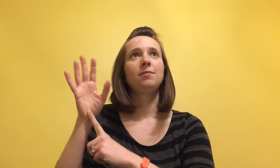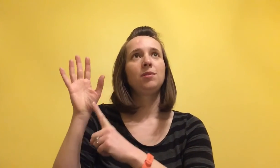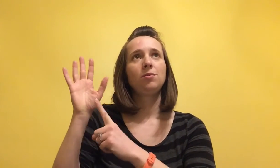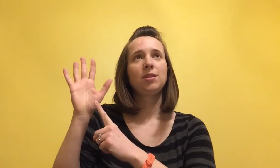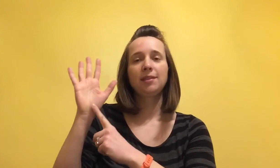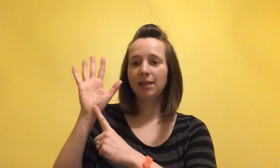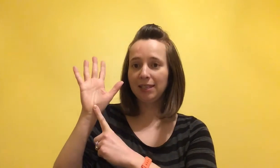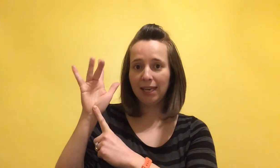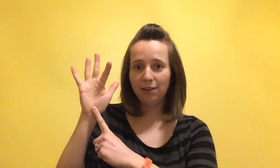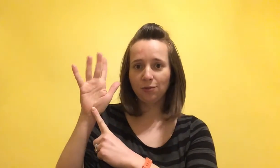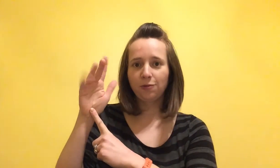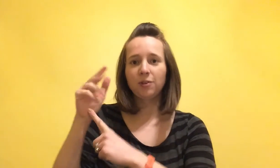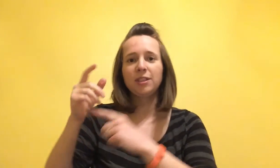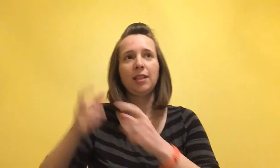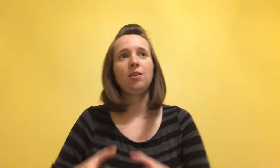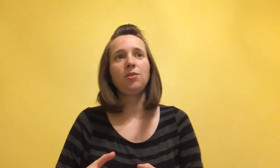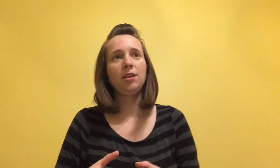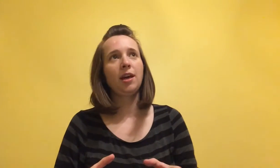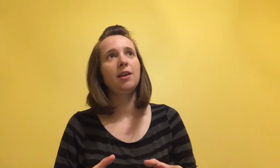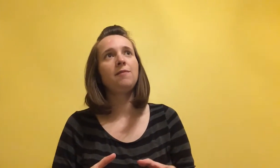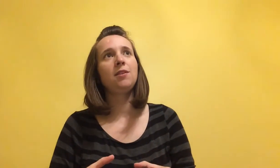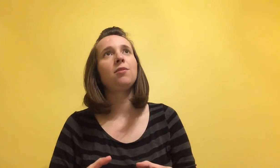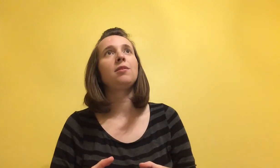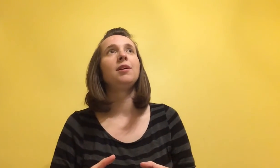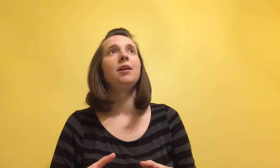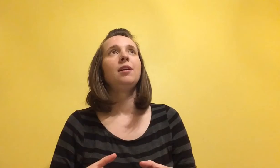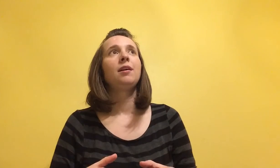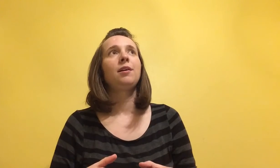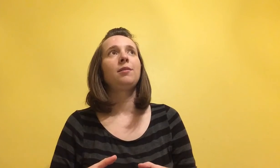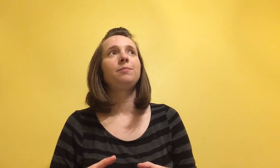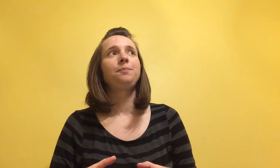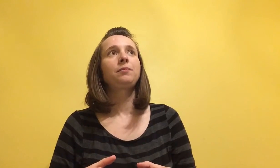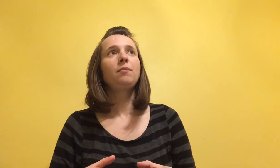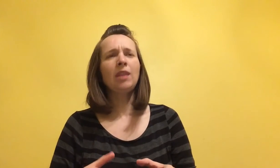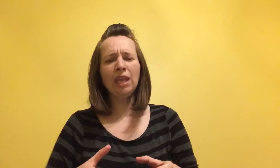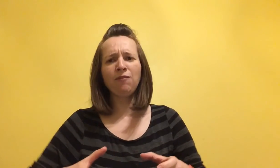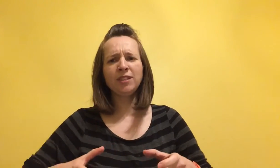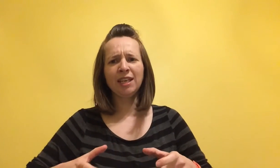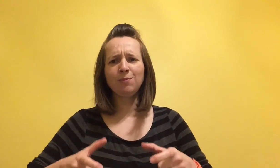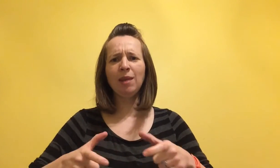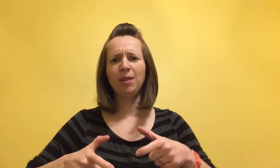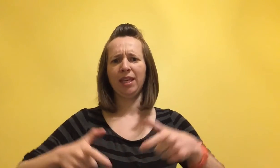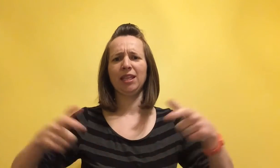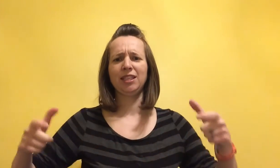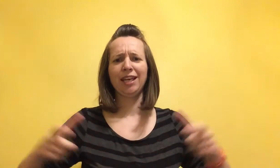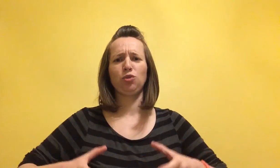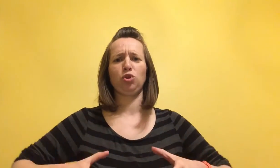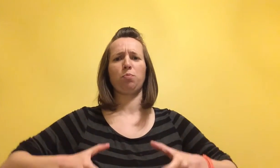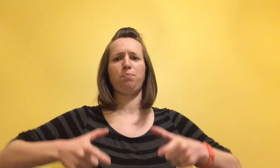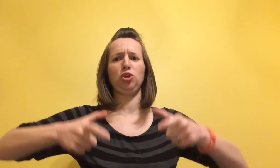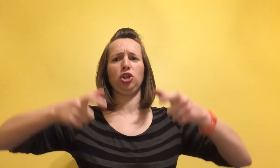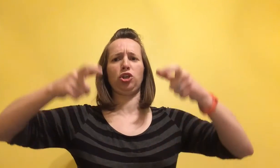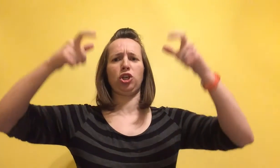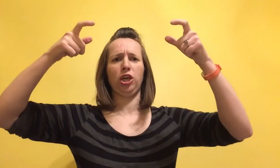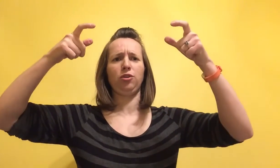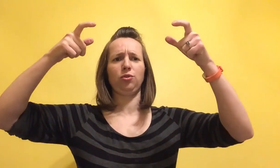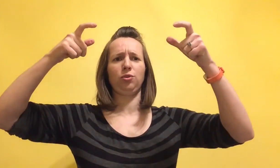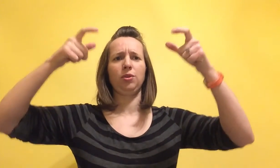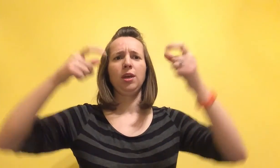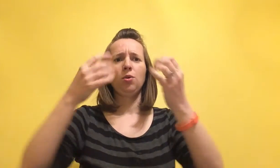you sign candle first, and then you can kind of either emphasize maybe like its size, it was a big candle, or